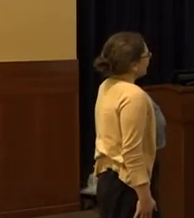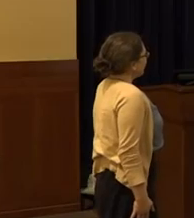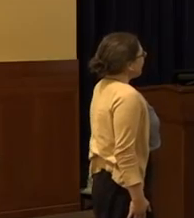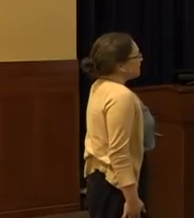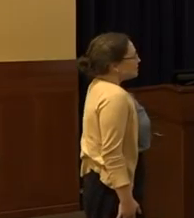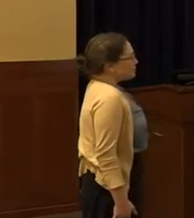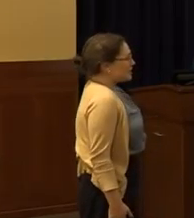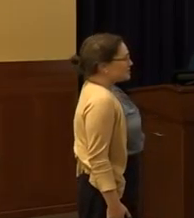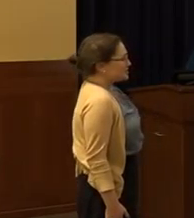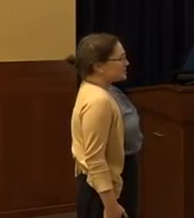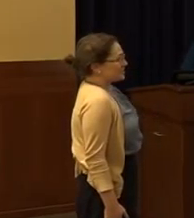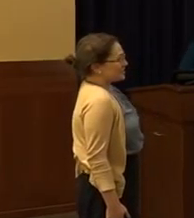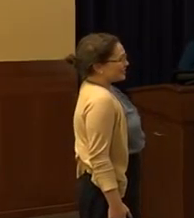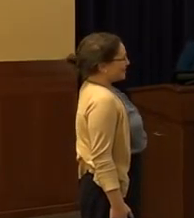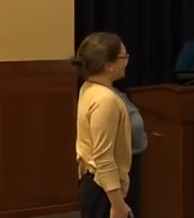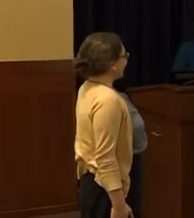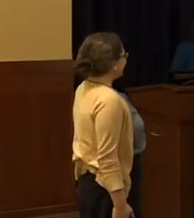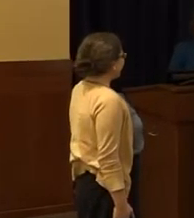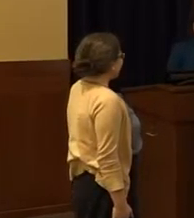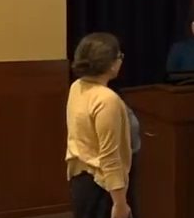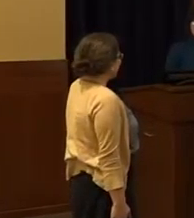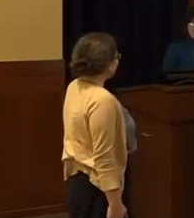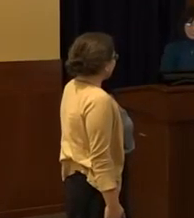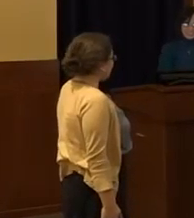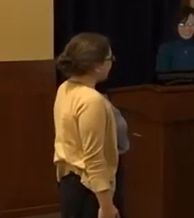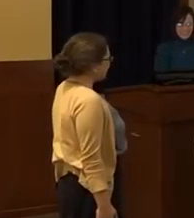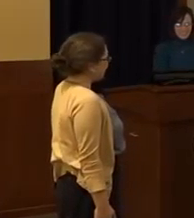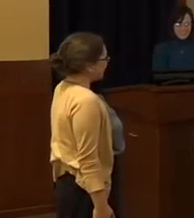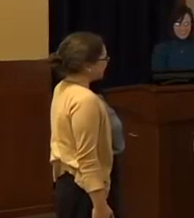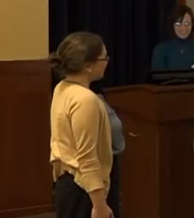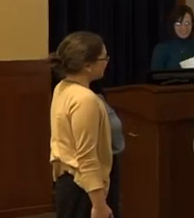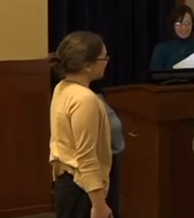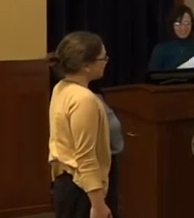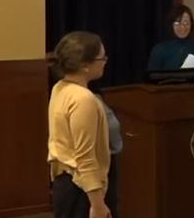Okay. Friends, thank you all for coming.